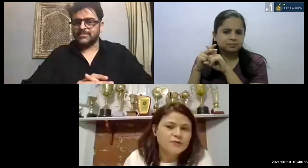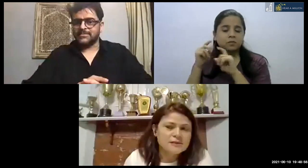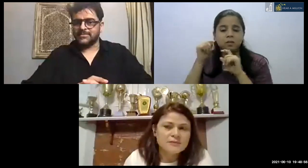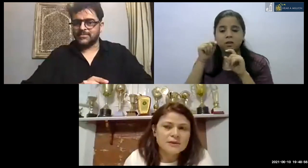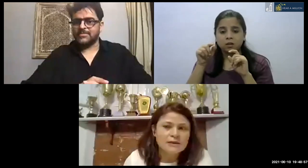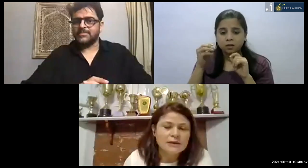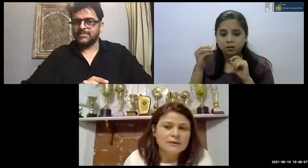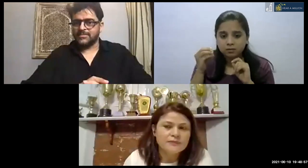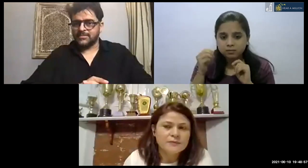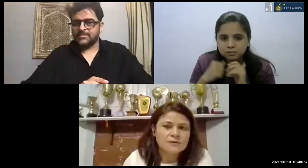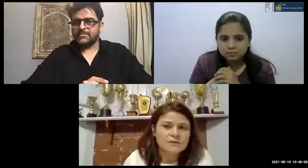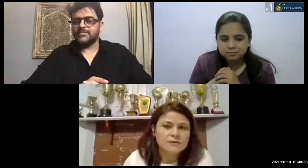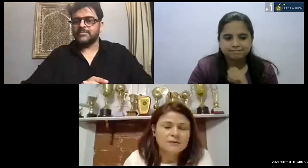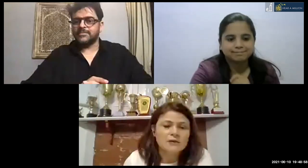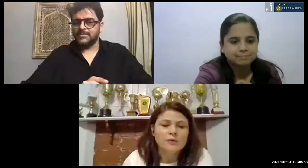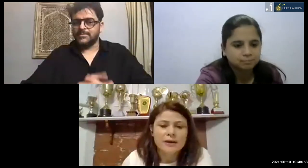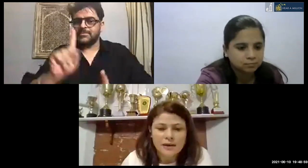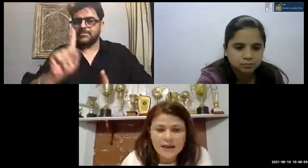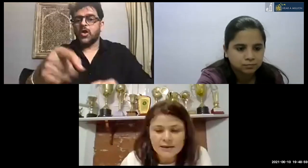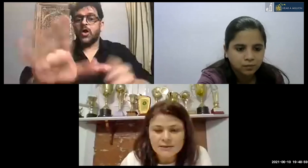There's a voice coming.